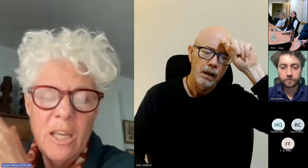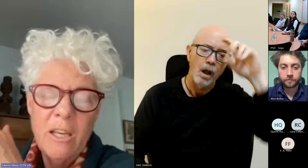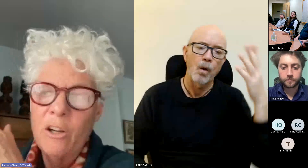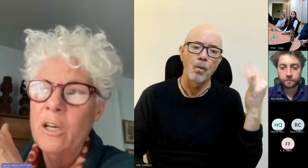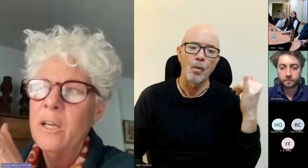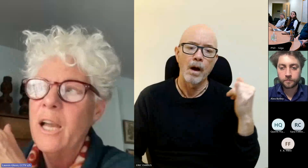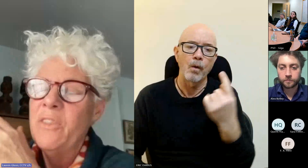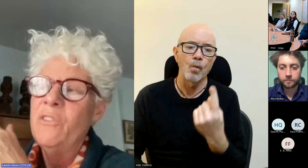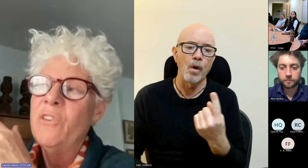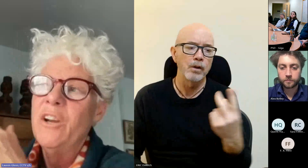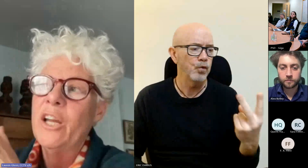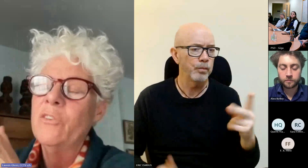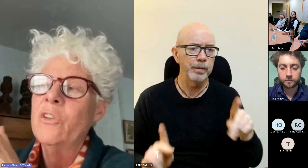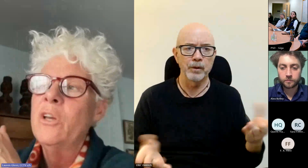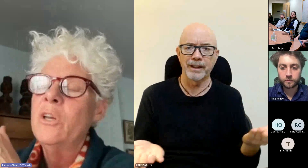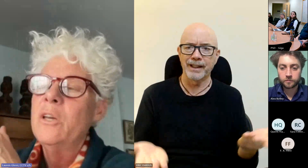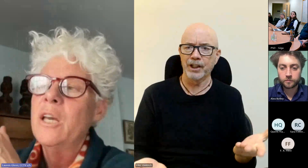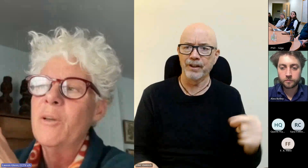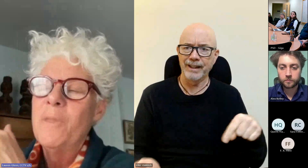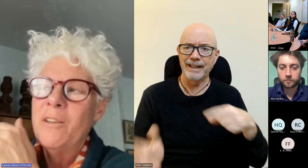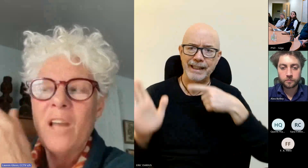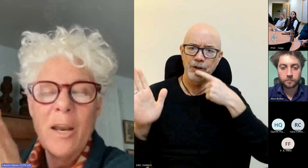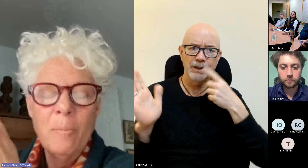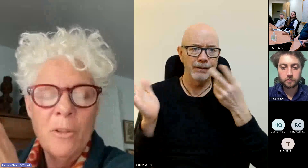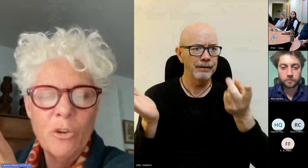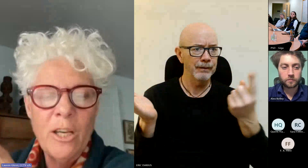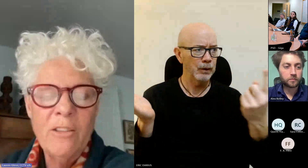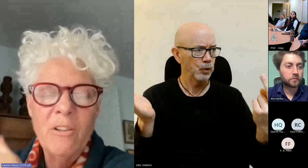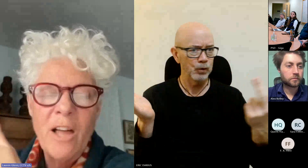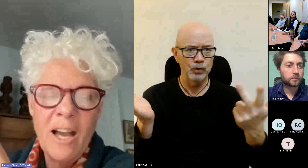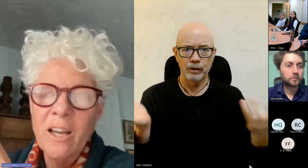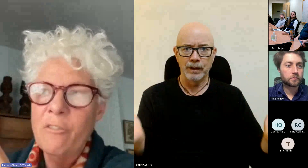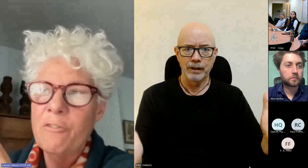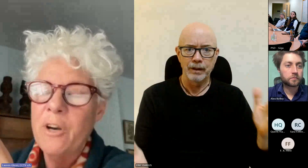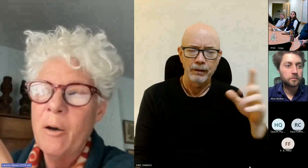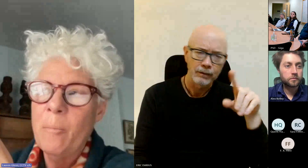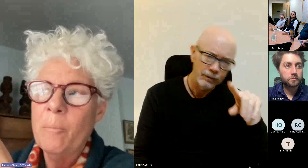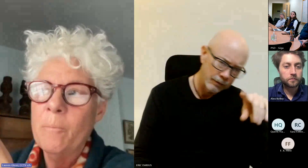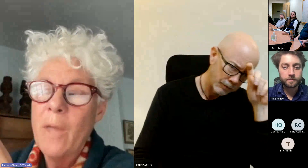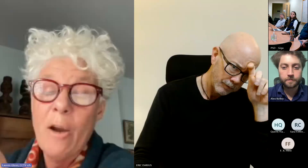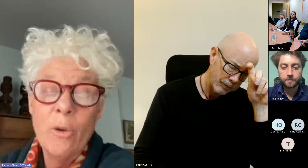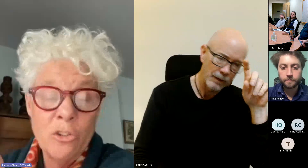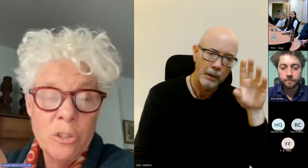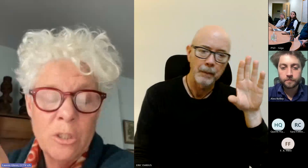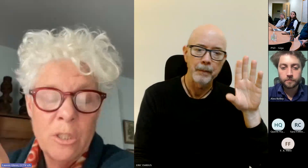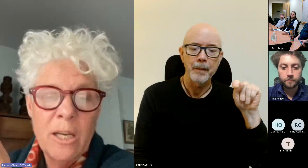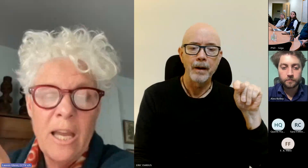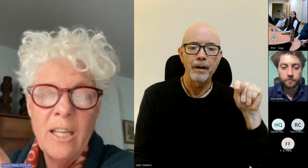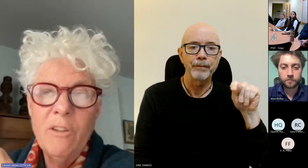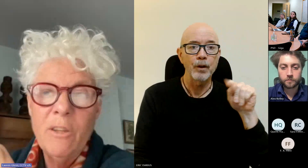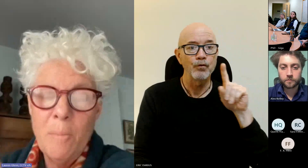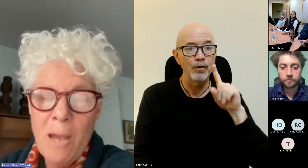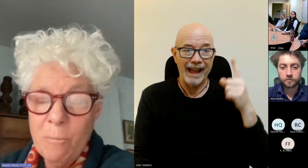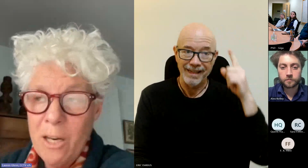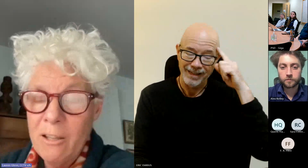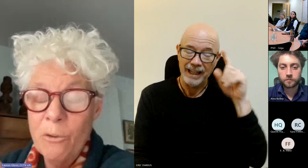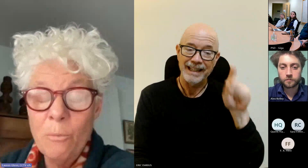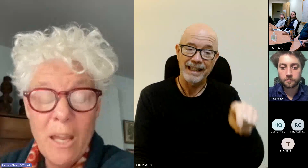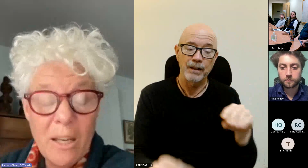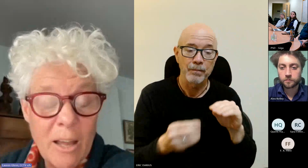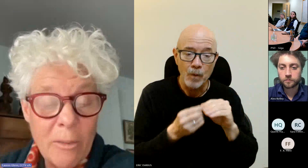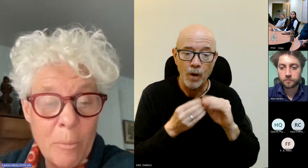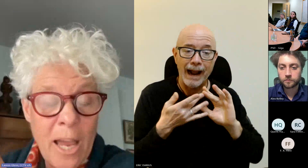people here at these hearings, except that it's not a mystery. It's a lack of outreach. And given the amount of